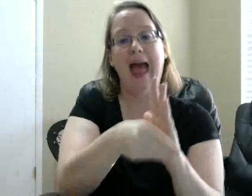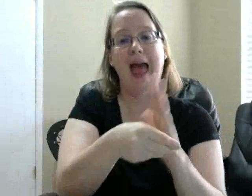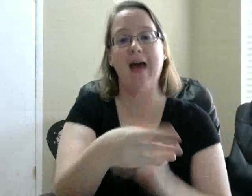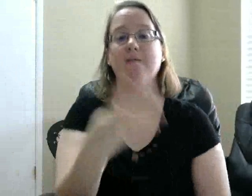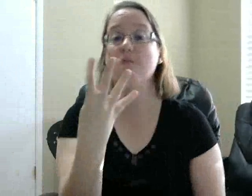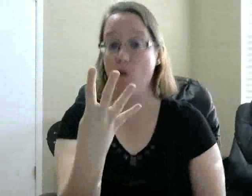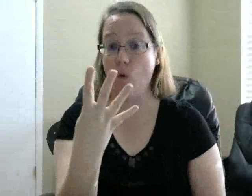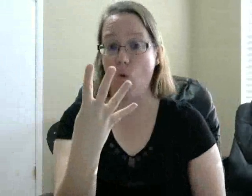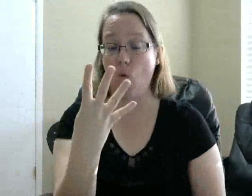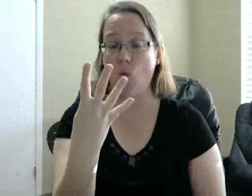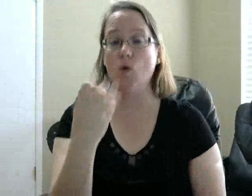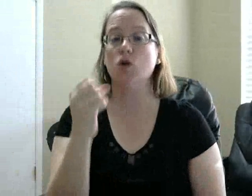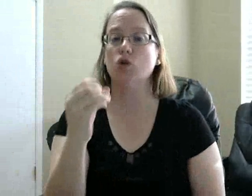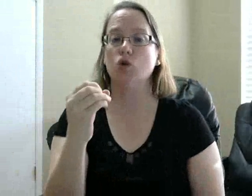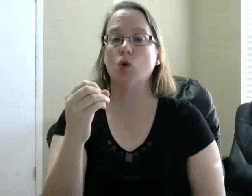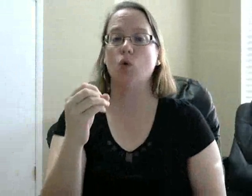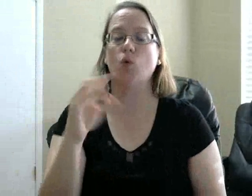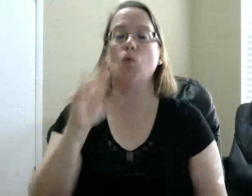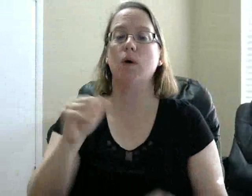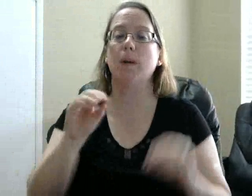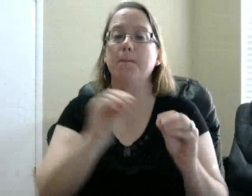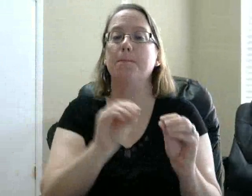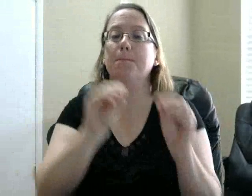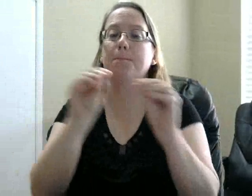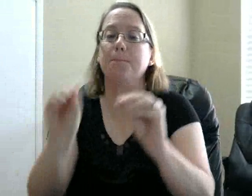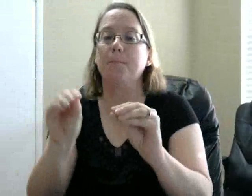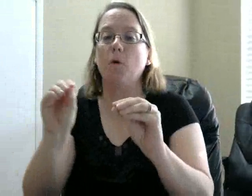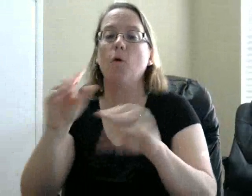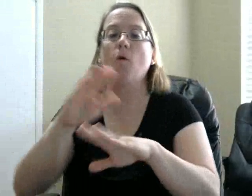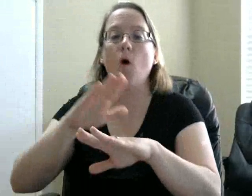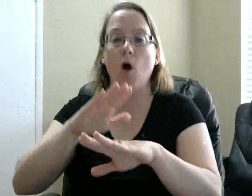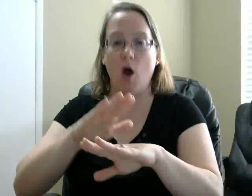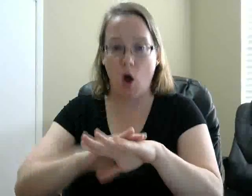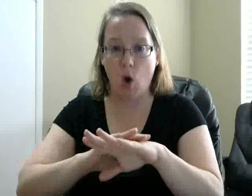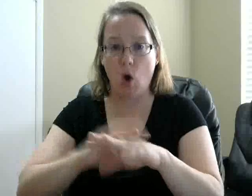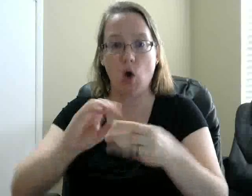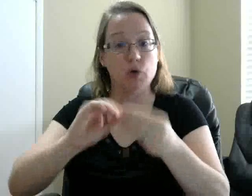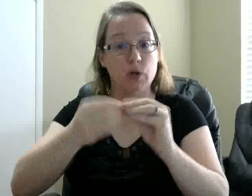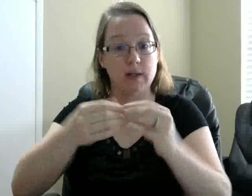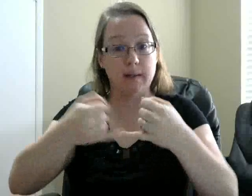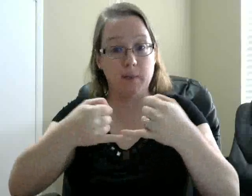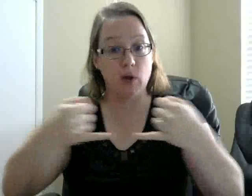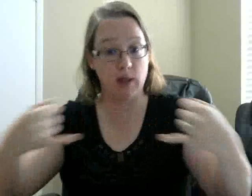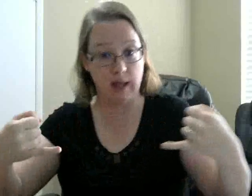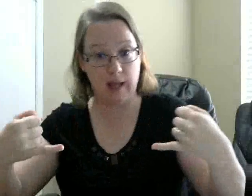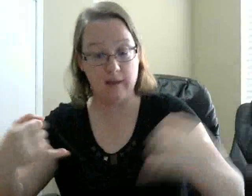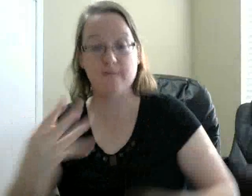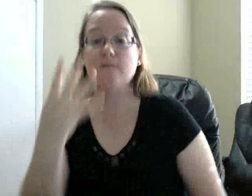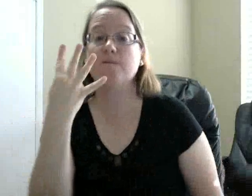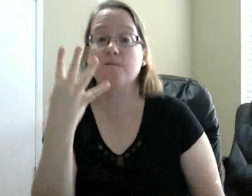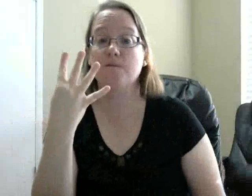all we do is we go up the number line, or we go to the right on the number line, 4 more. So we go